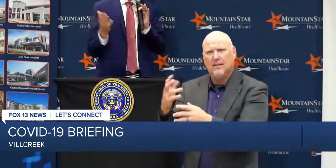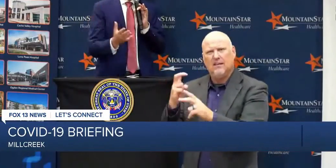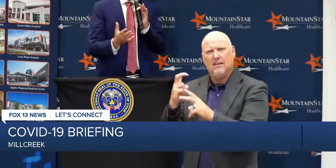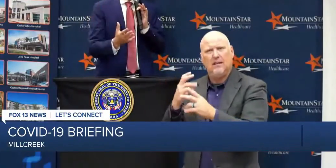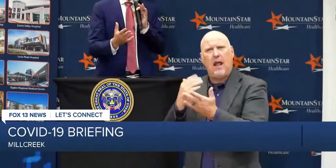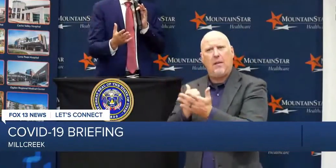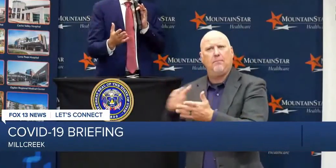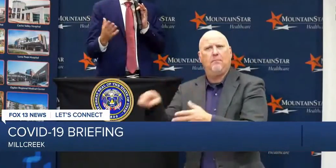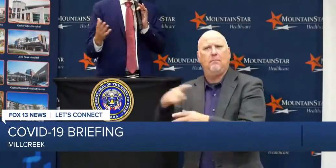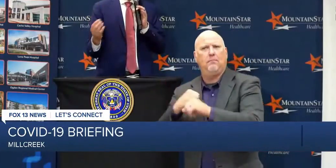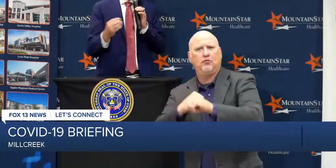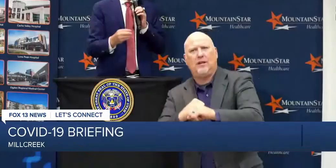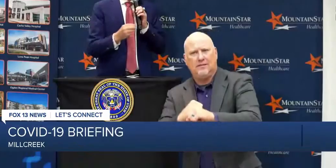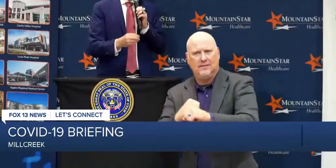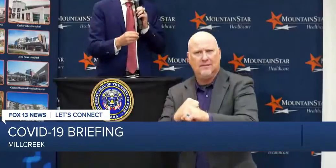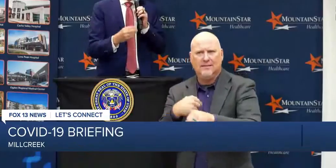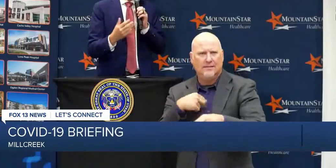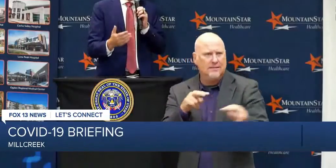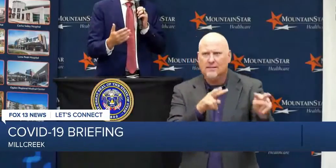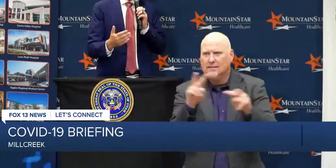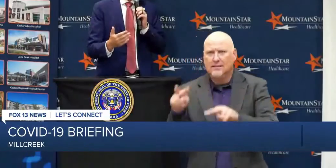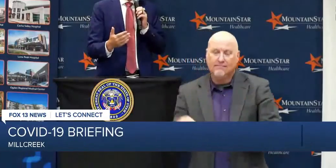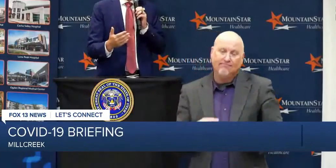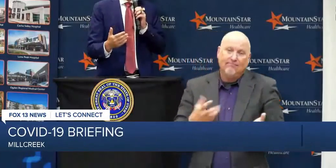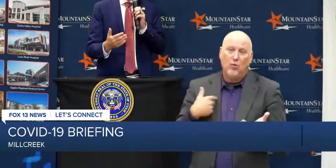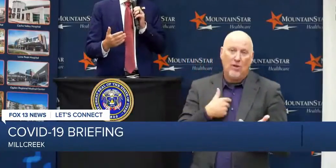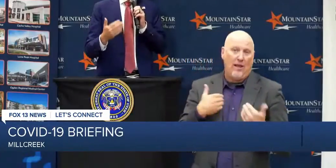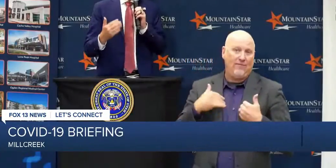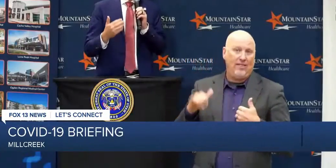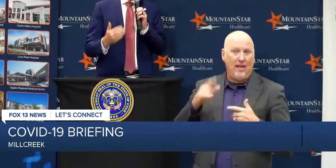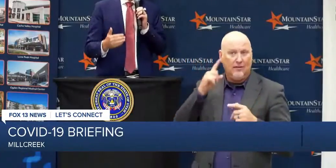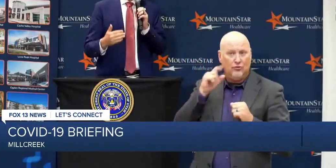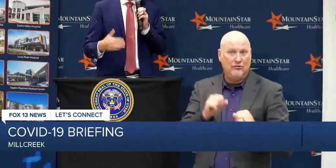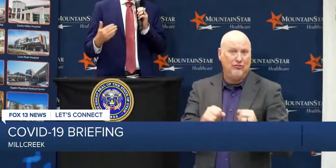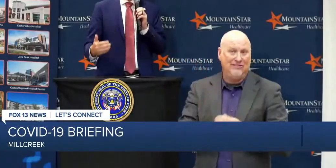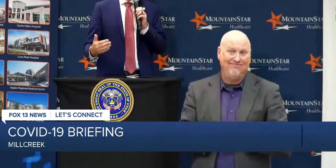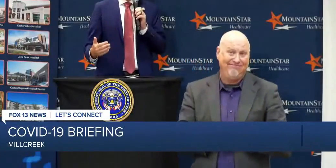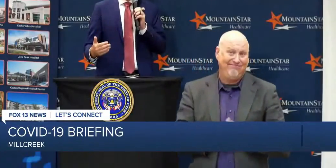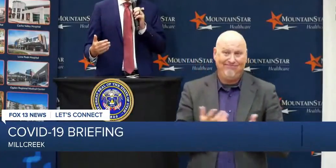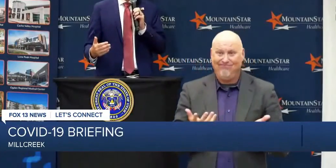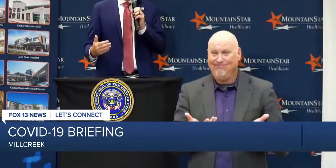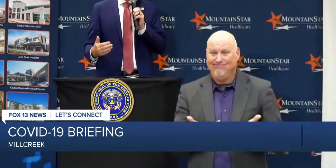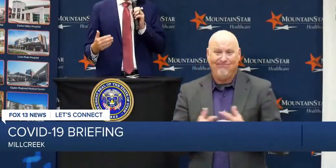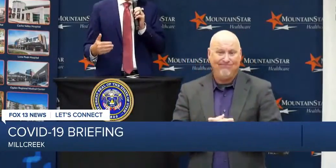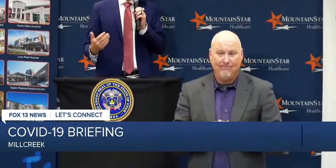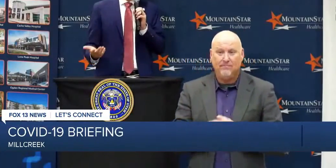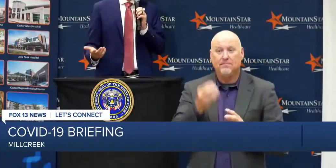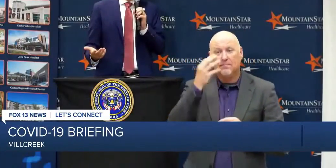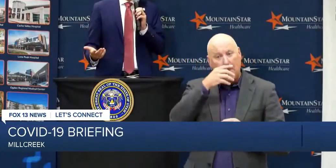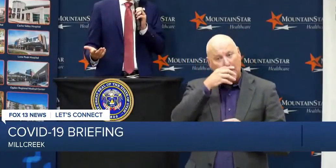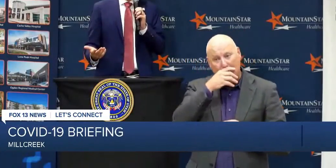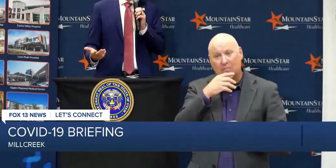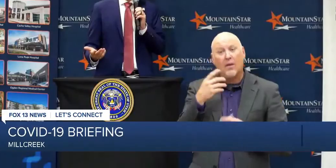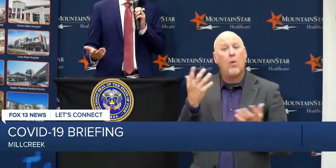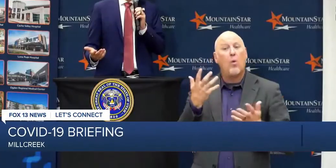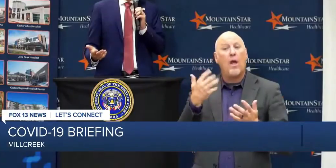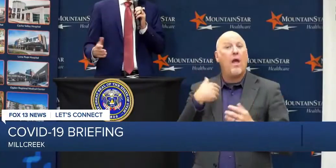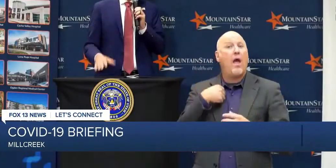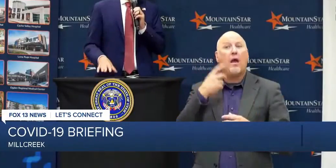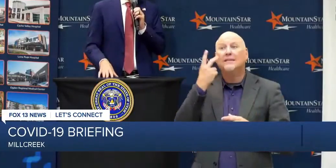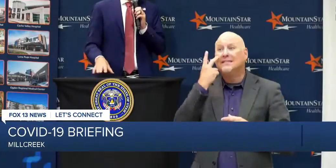getting everybody involved to get more people out and get them vaccinated. And what we've seen when we do go into these neighborhoods, we have seen a significant